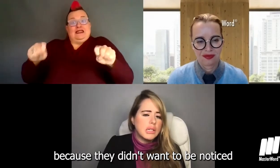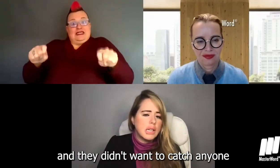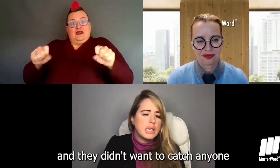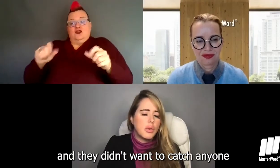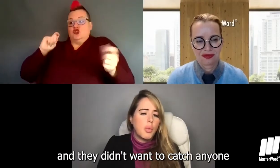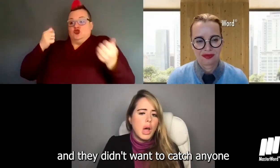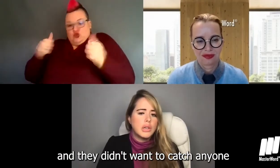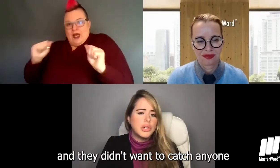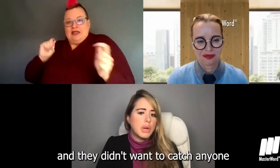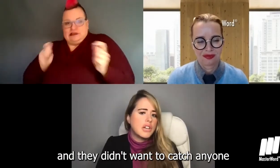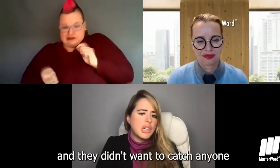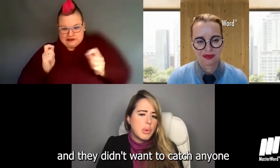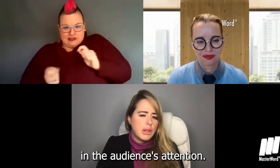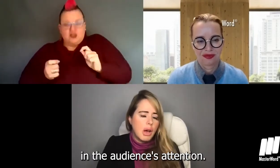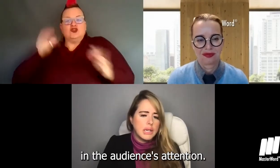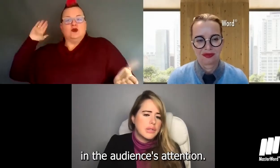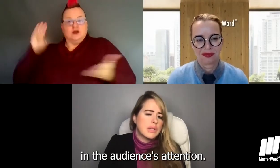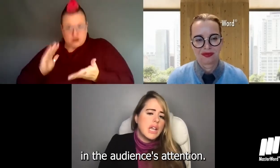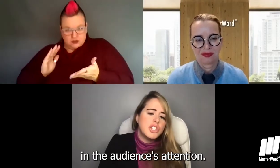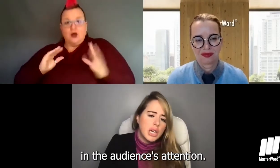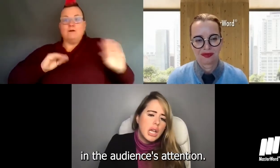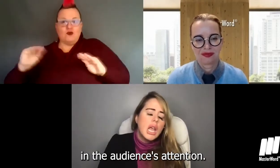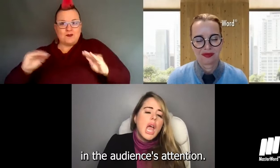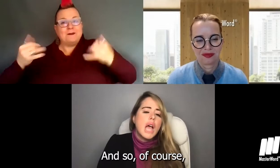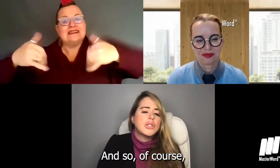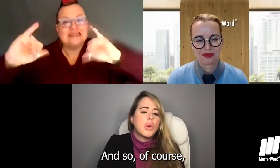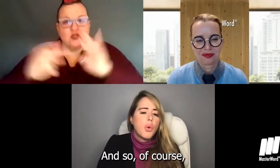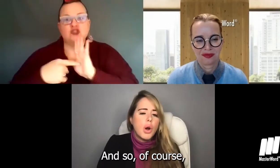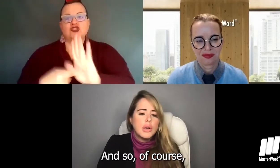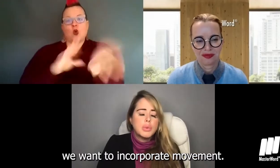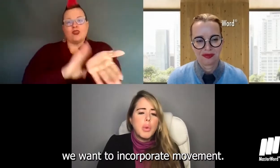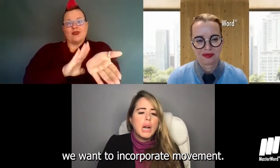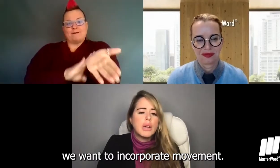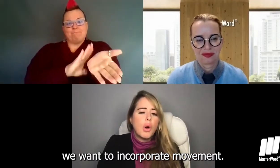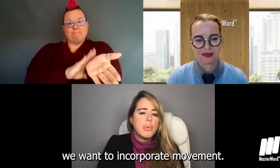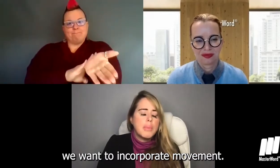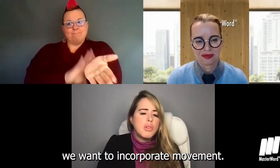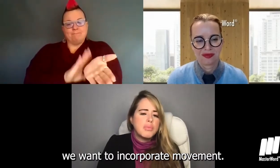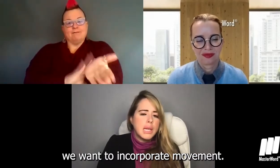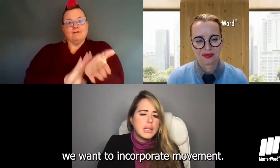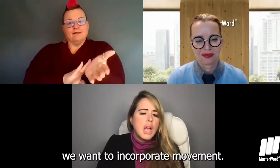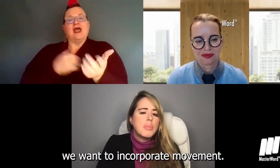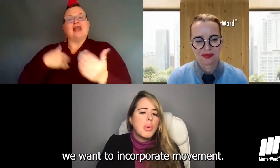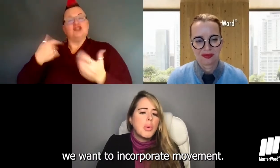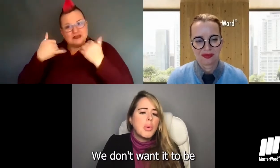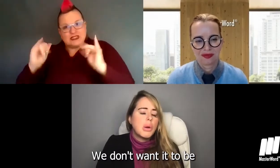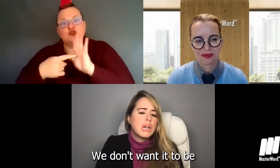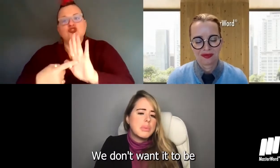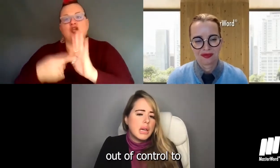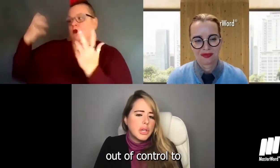and they didn't want to catch anyone in the audience's attention. And so, of course, we want to incorporate movement, but we don't want it to be out of